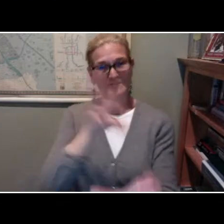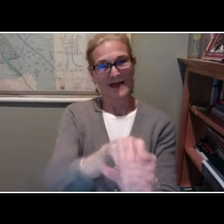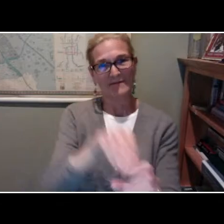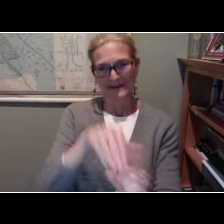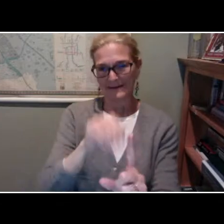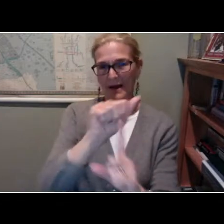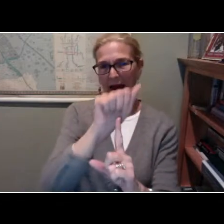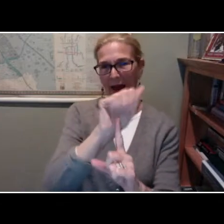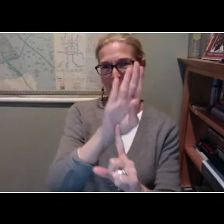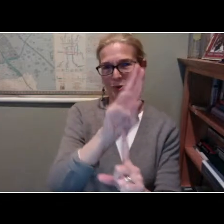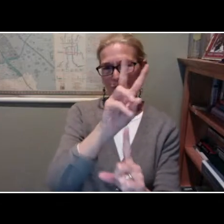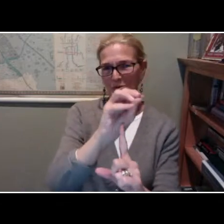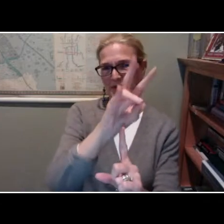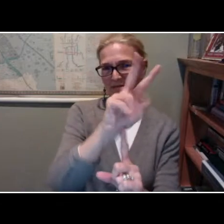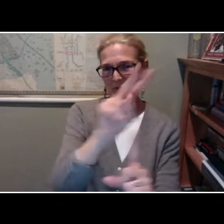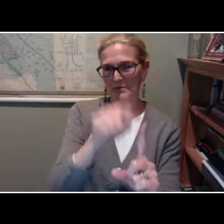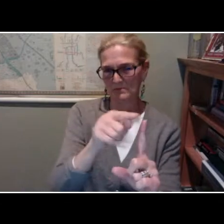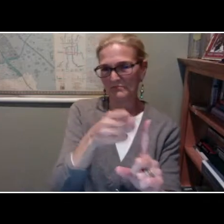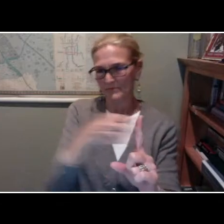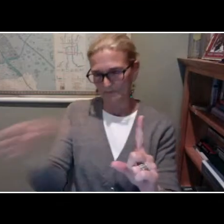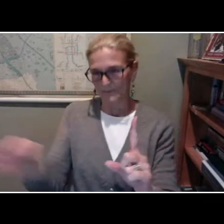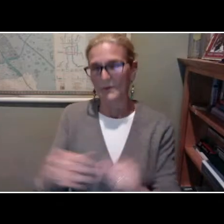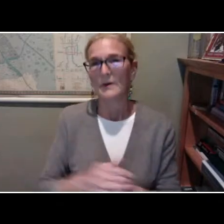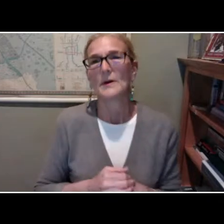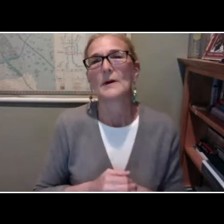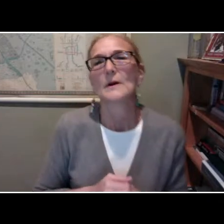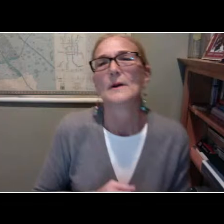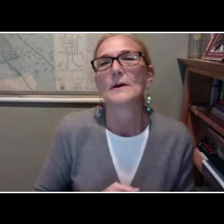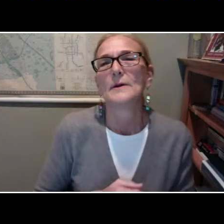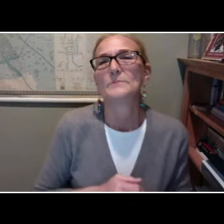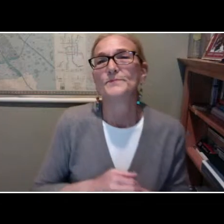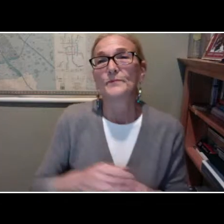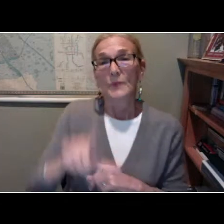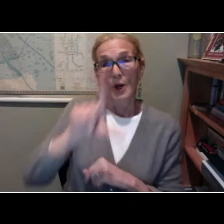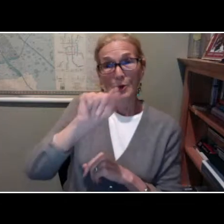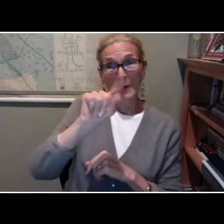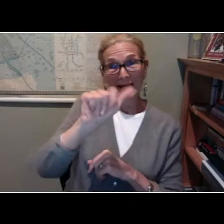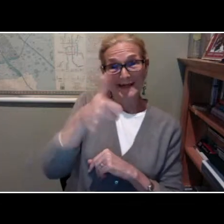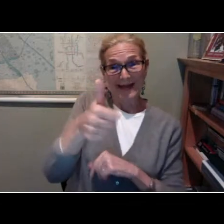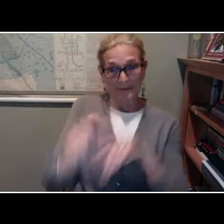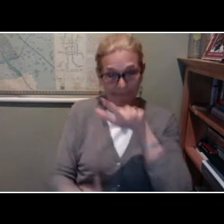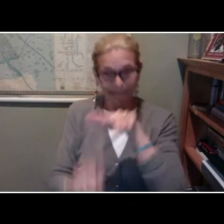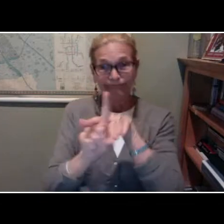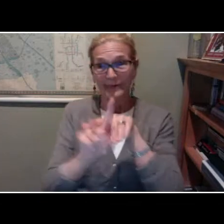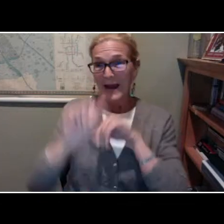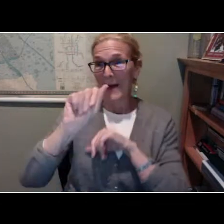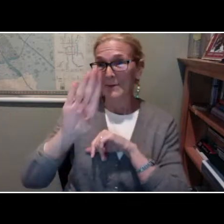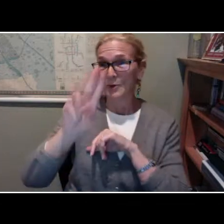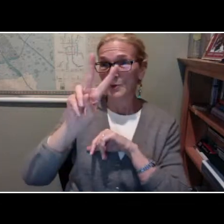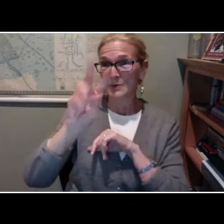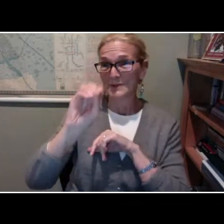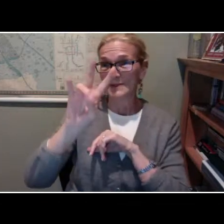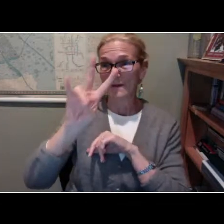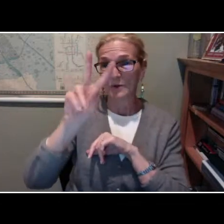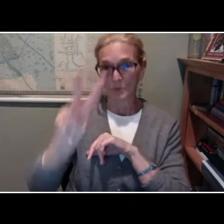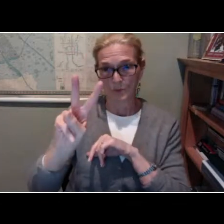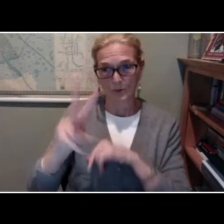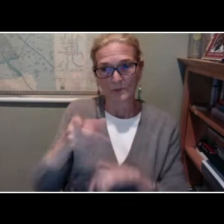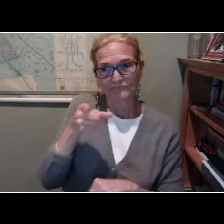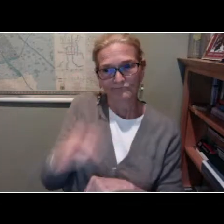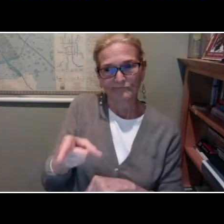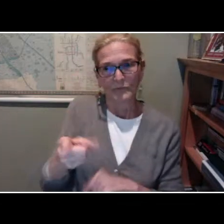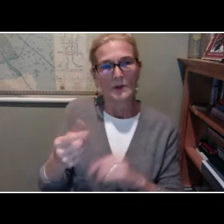lot of important events historically before that point of 2010. But when I became part of the history of AB